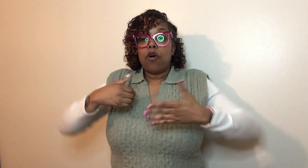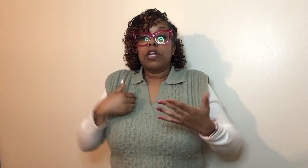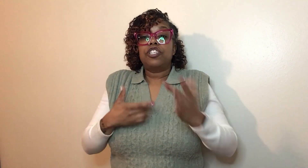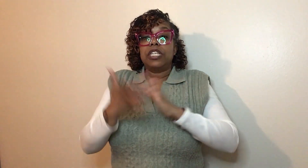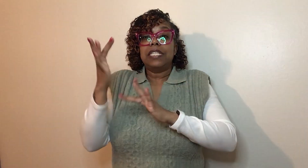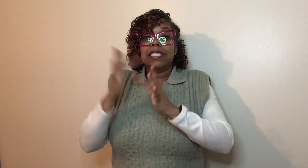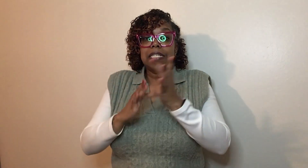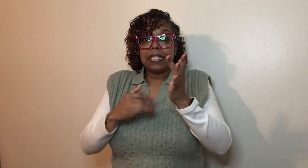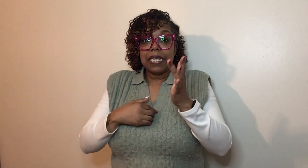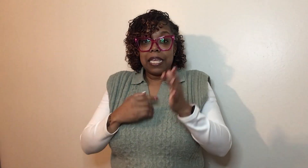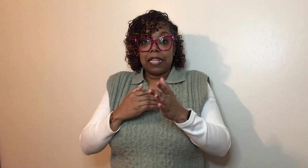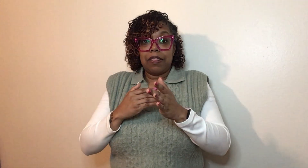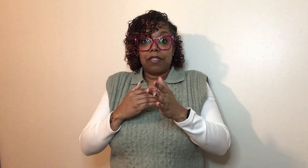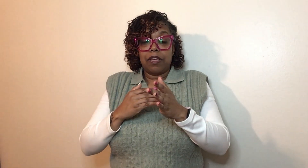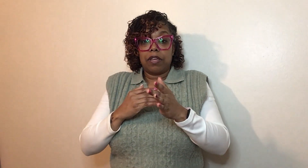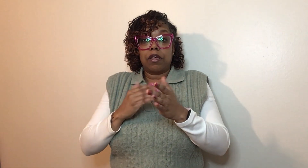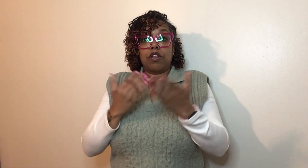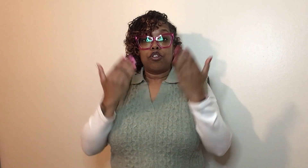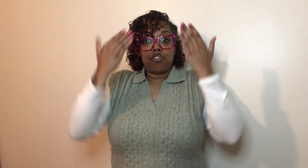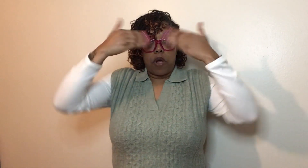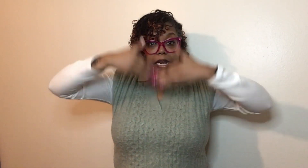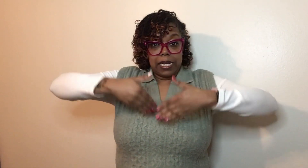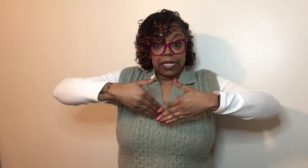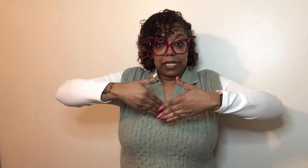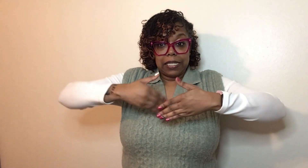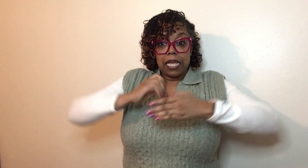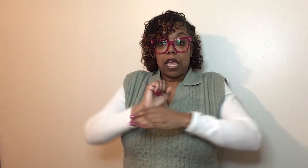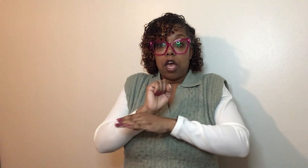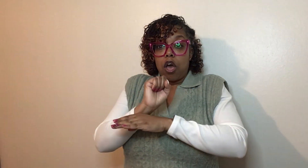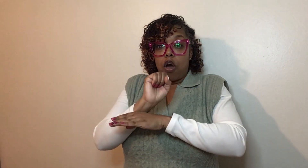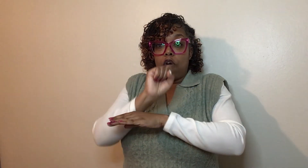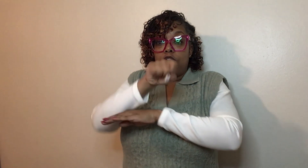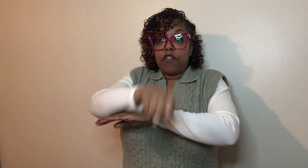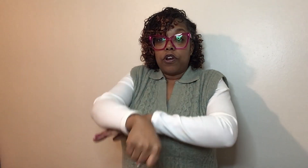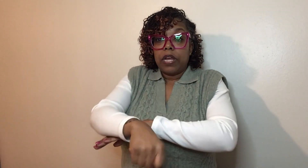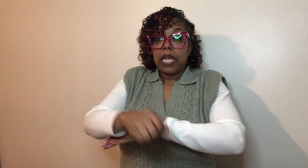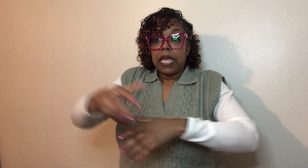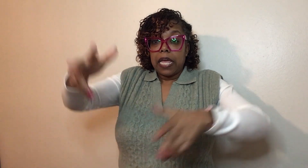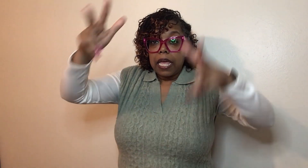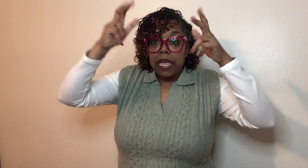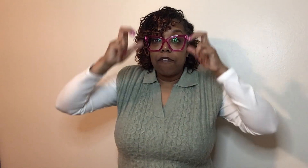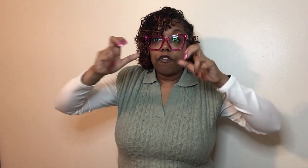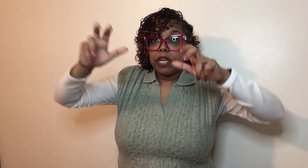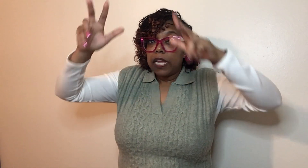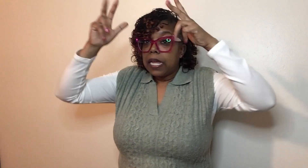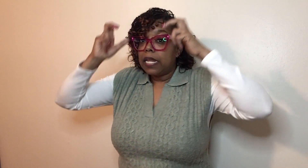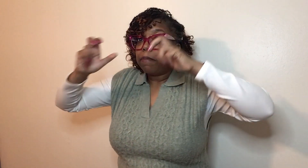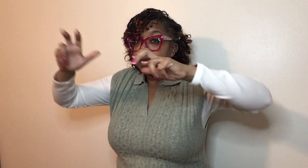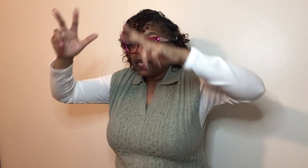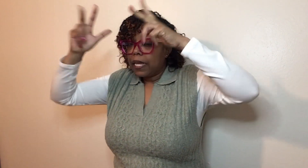or Jesus in the darkness over every enemy.